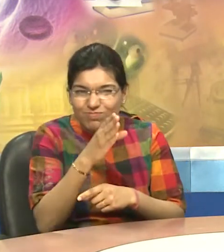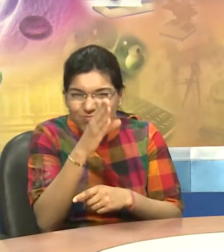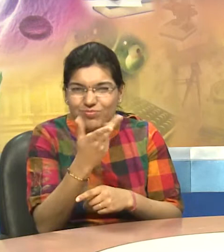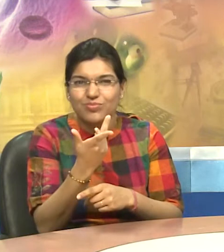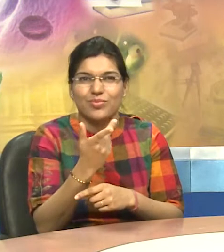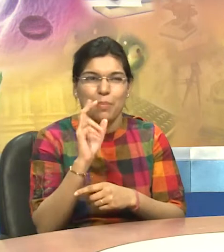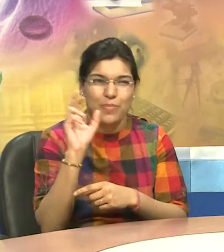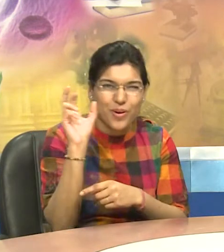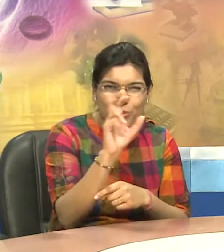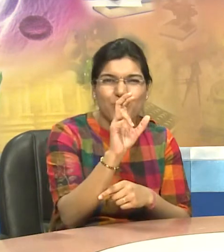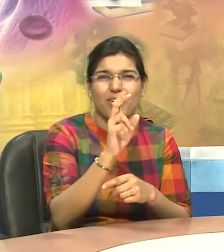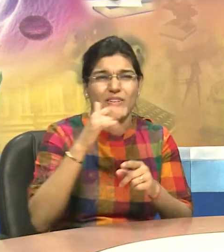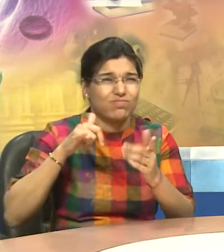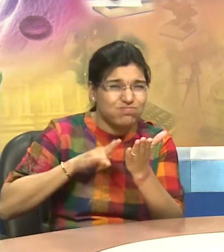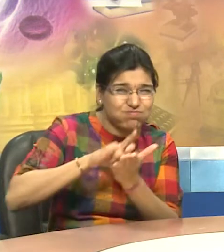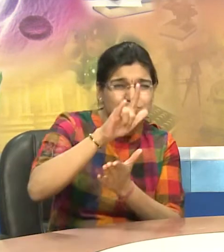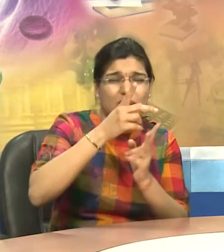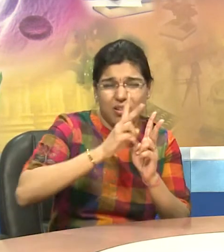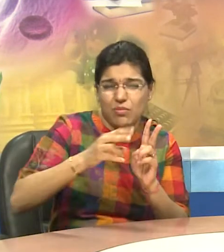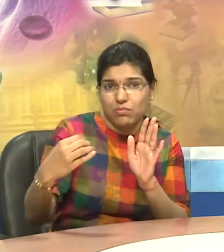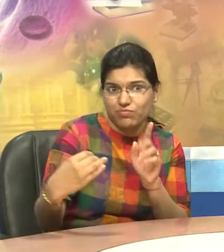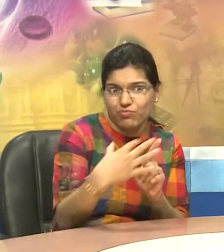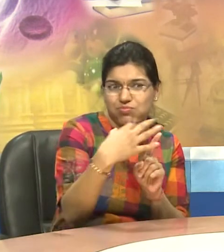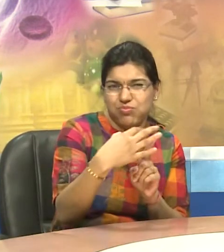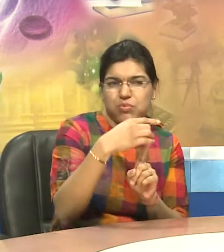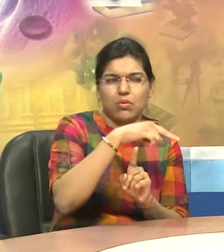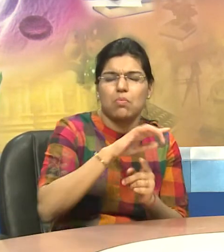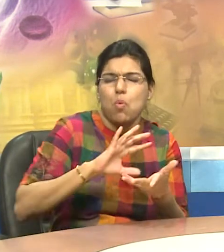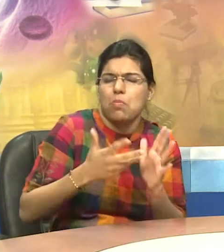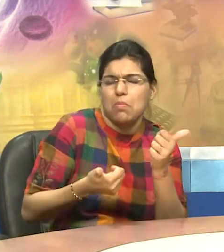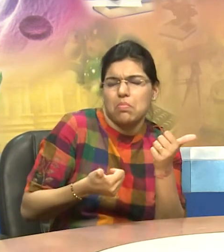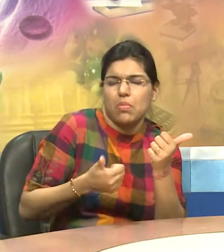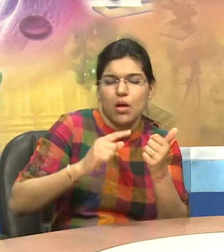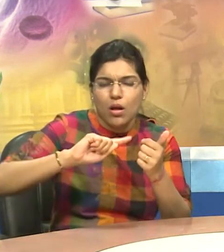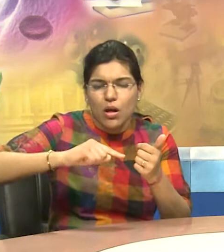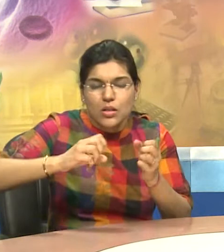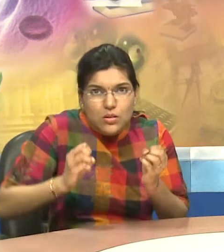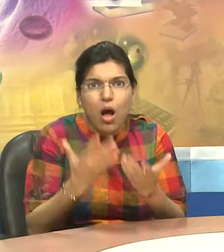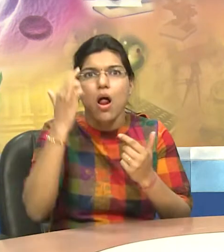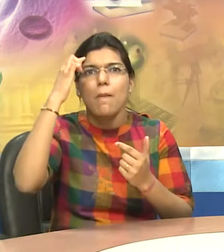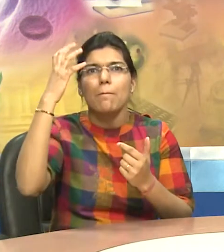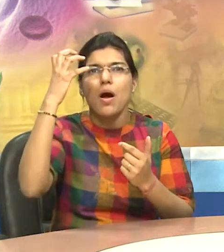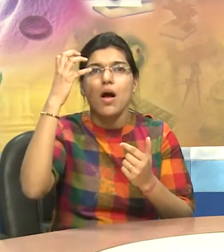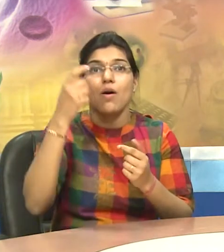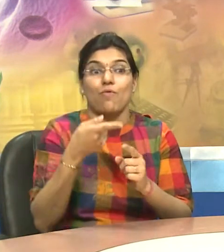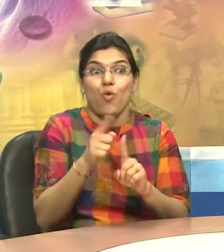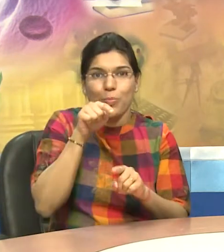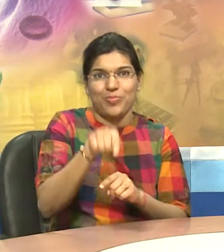In that sound which he sleep of a busy road, there are different sounds of horn, aeroplane. That is